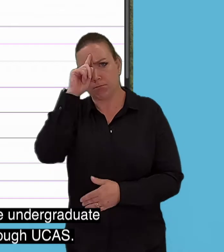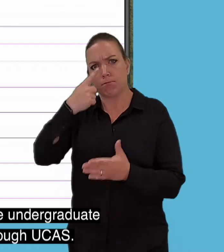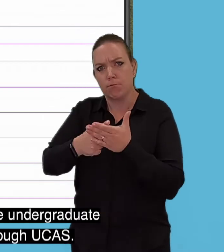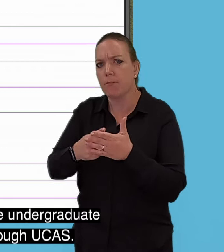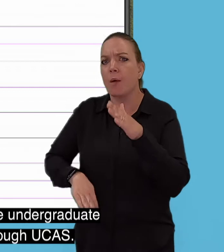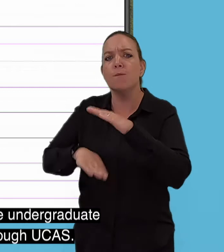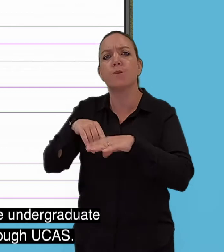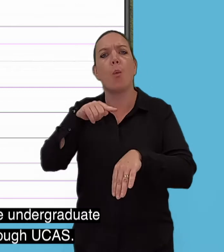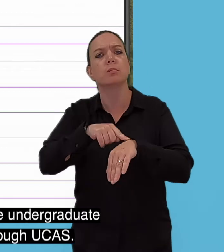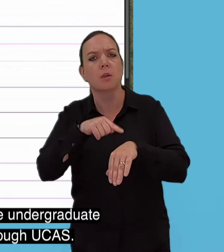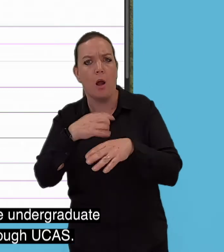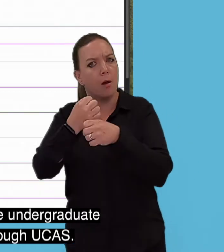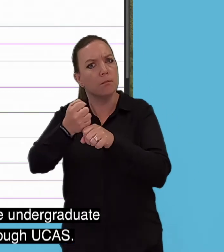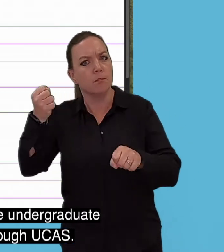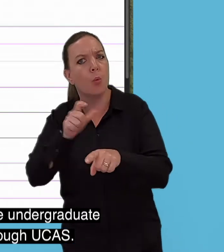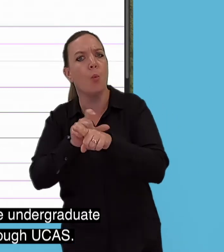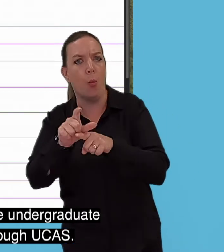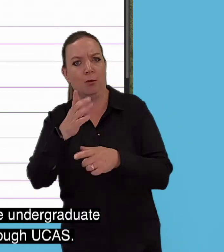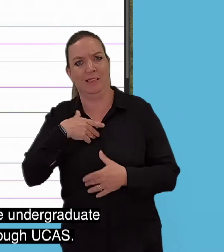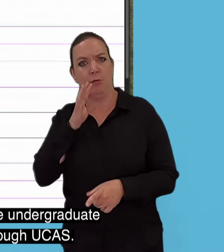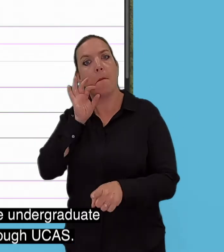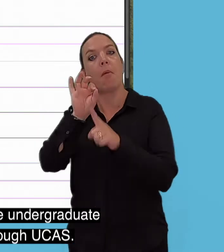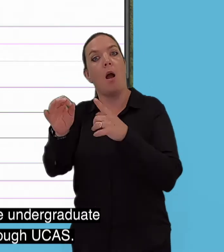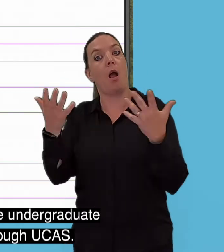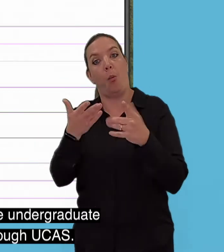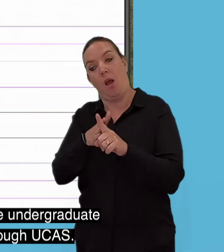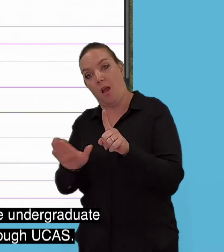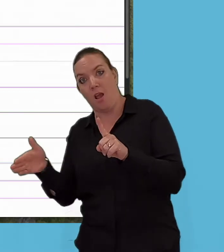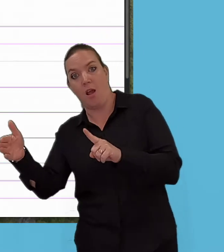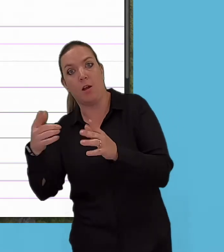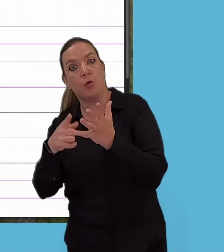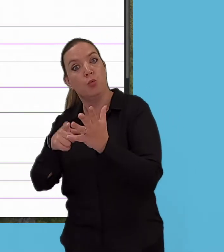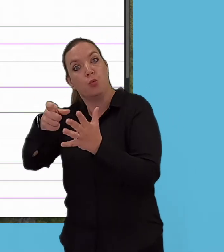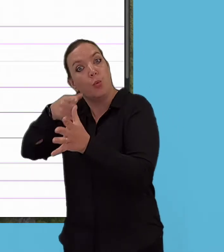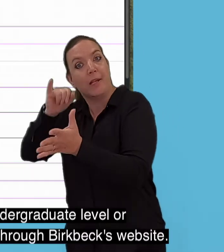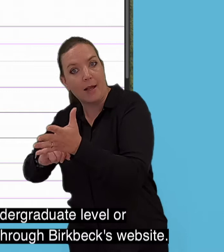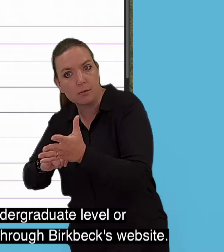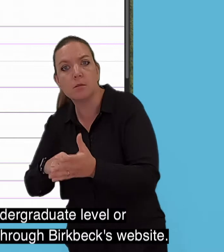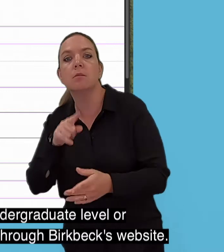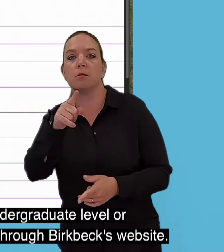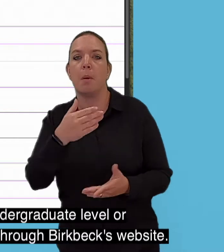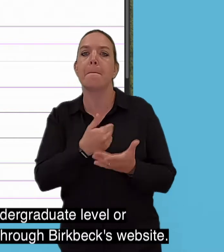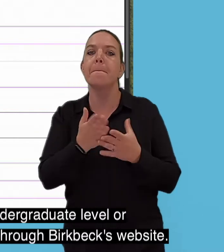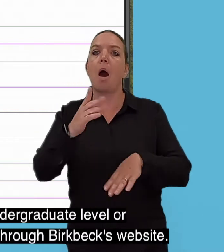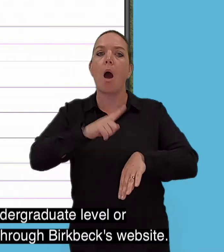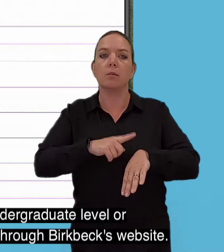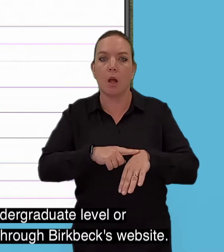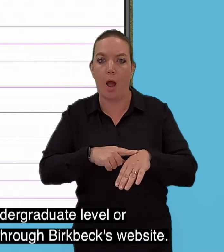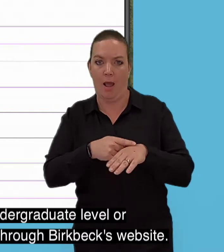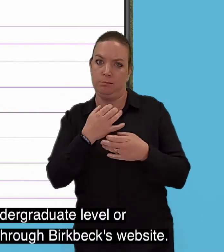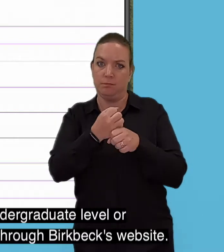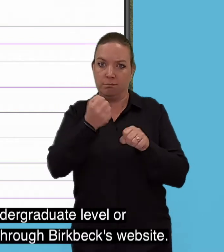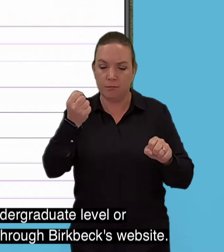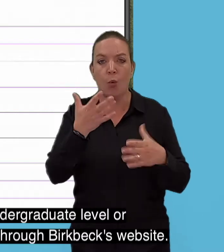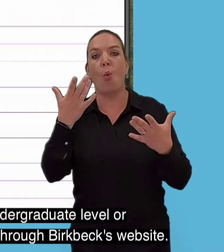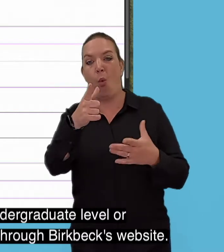If you've chosen to apply for a full-time undergraduate course, you will need to apply through UCAS. If you're looking to study part-time at undergraduate